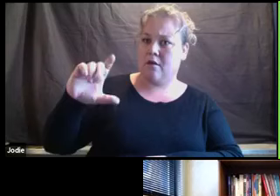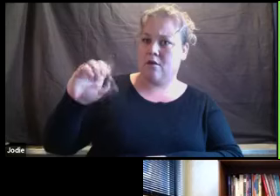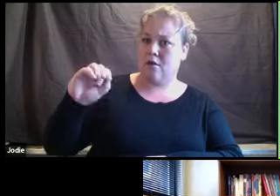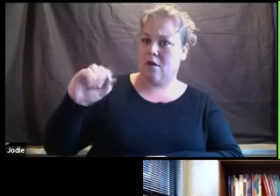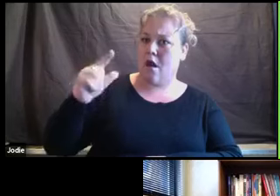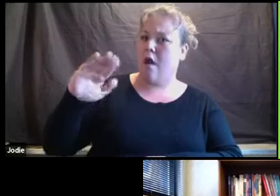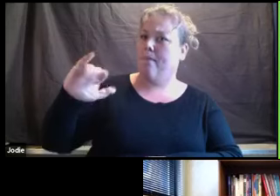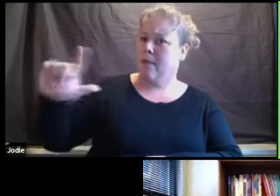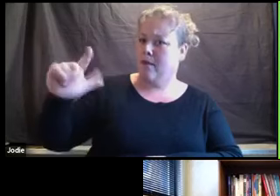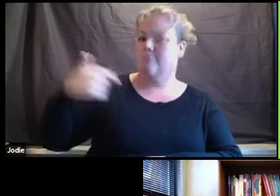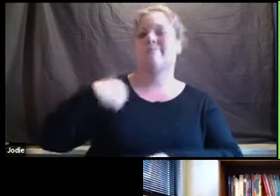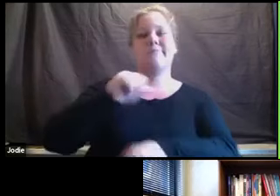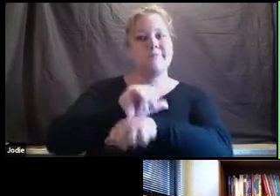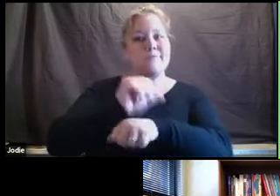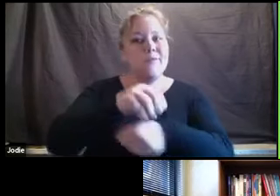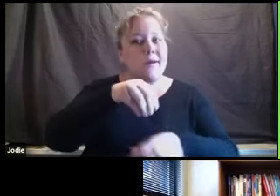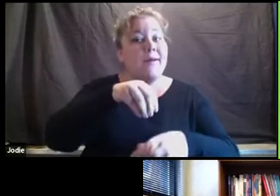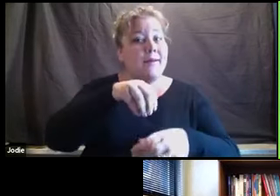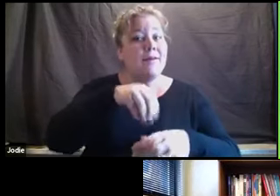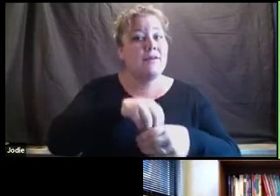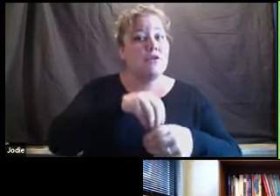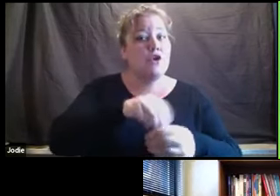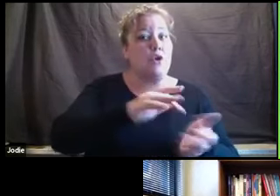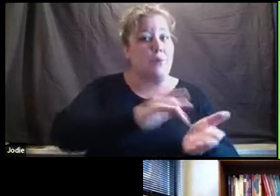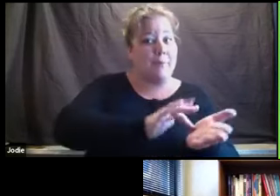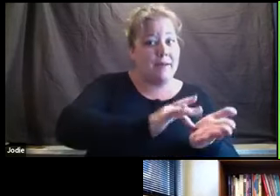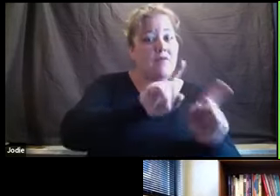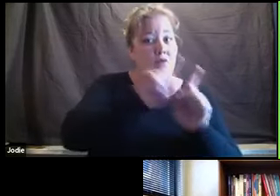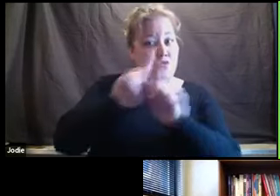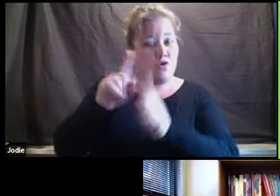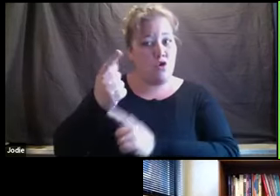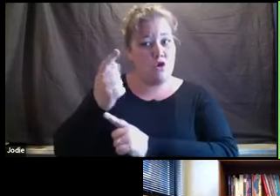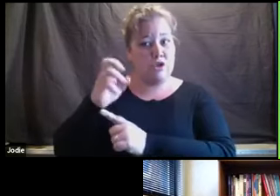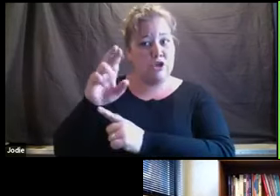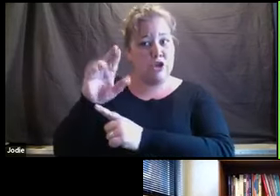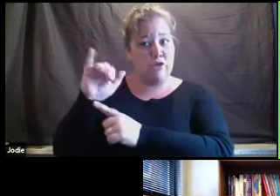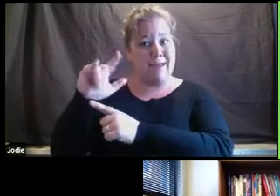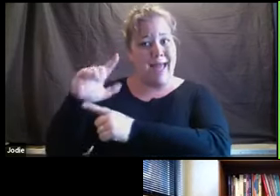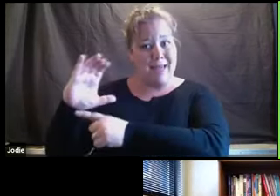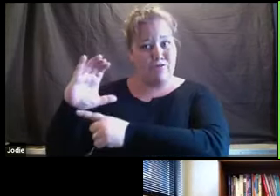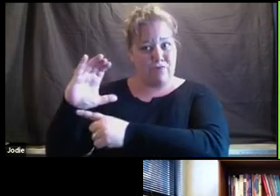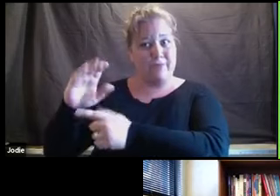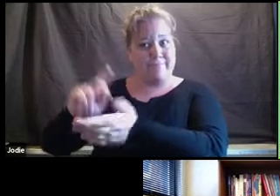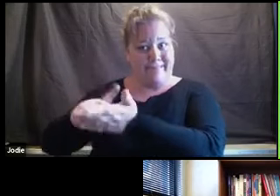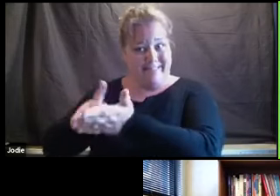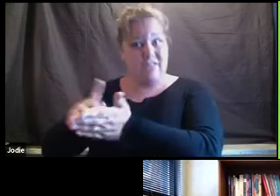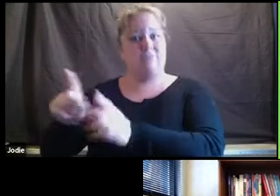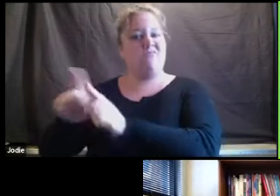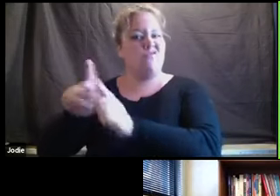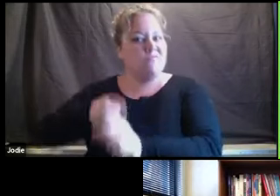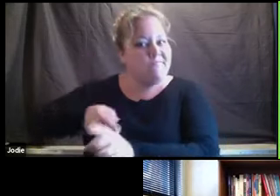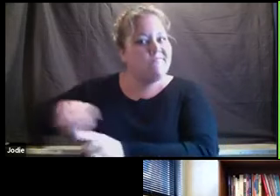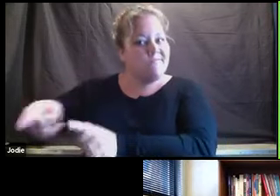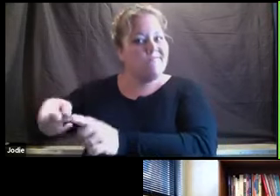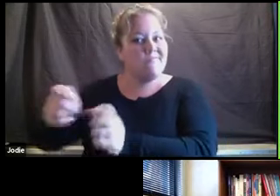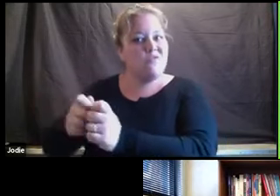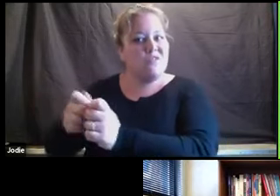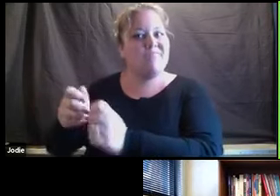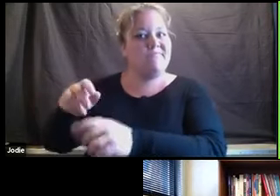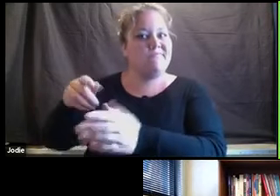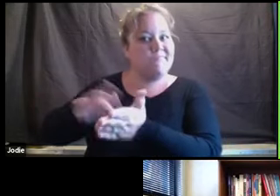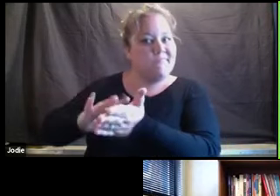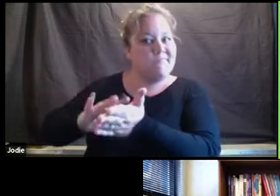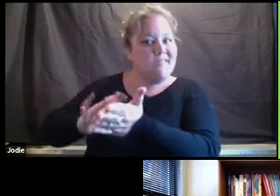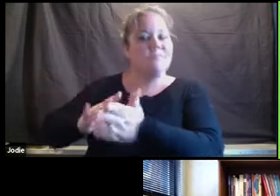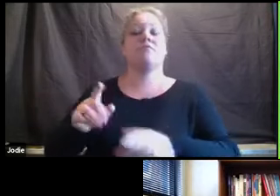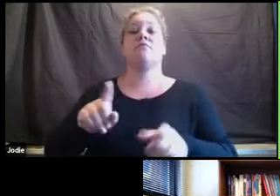internal medicine and a geriatrics physician, and I'm also a medical ethicist. The risk for bad outcomes from COVID, including